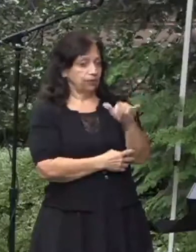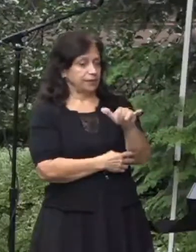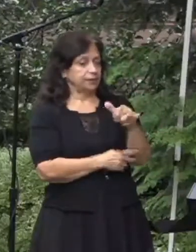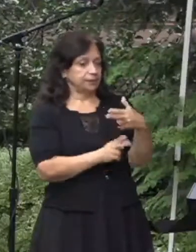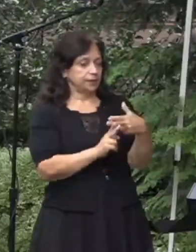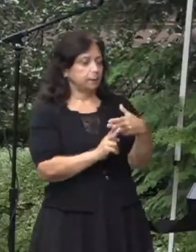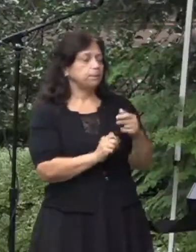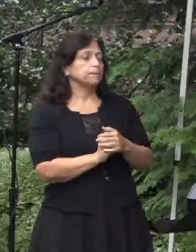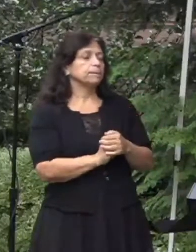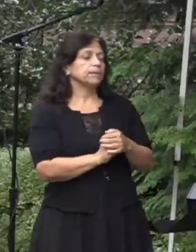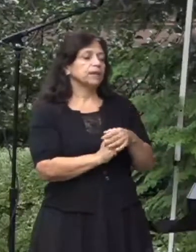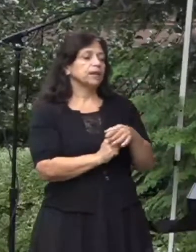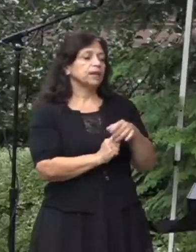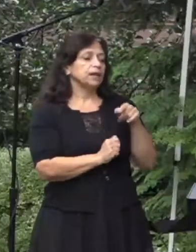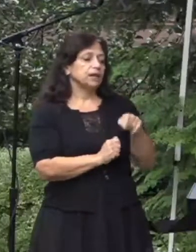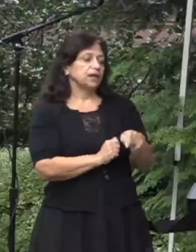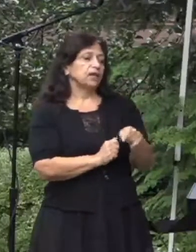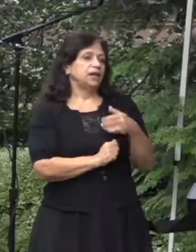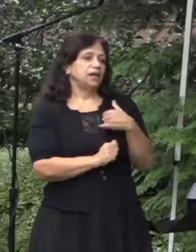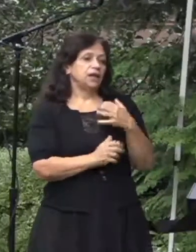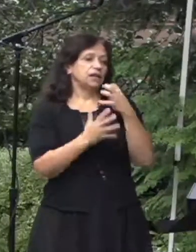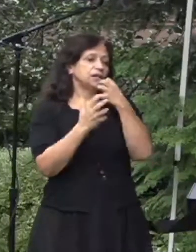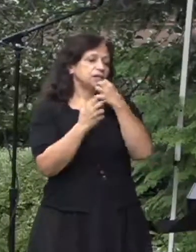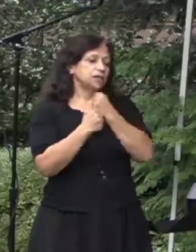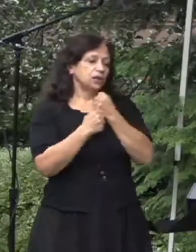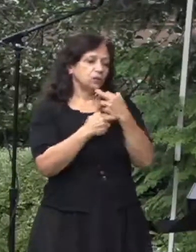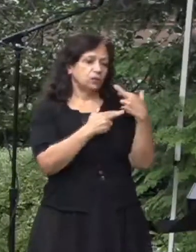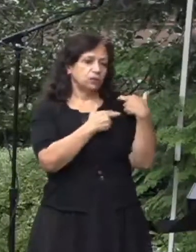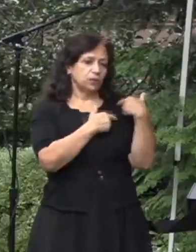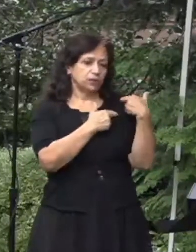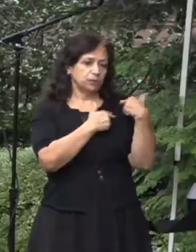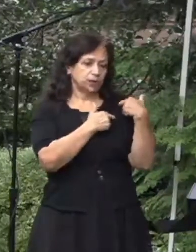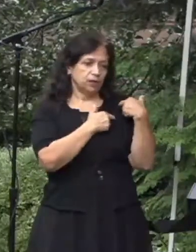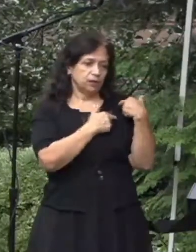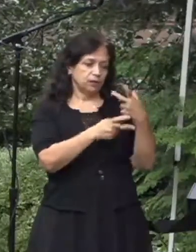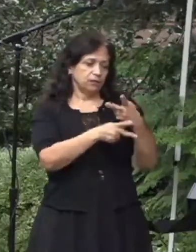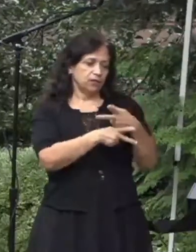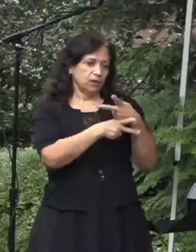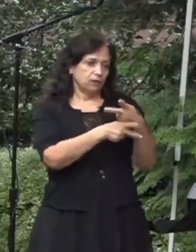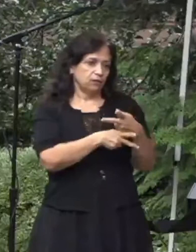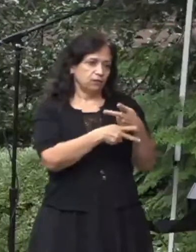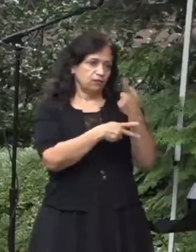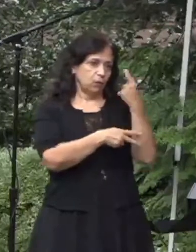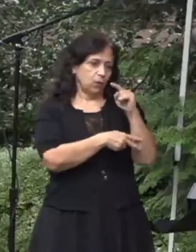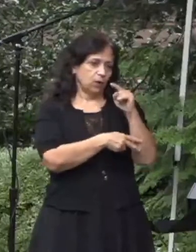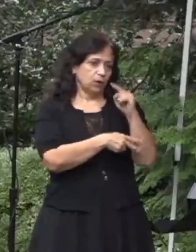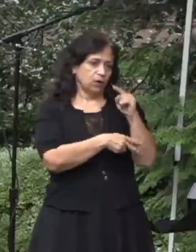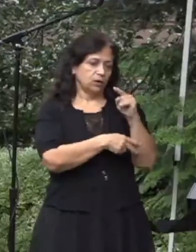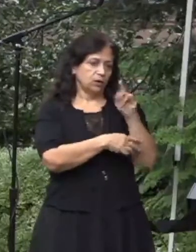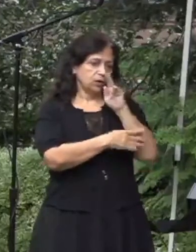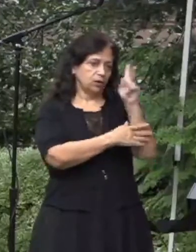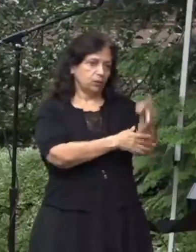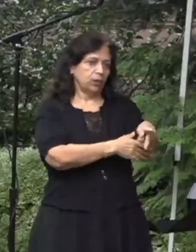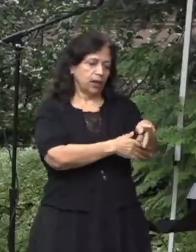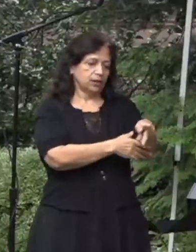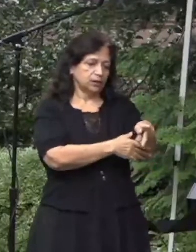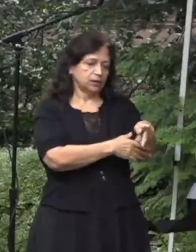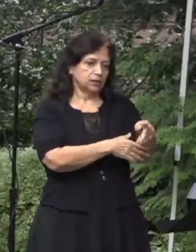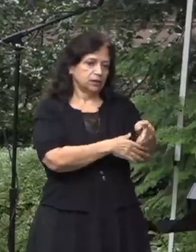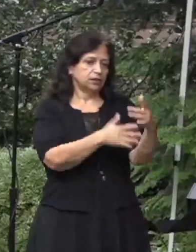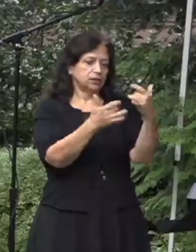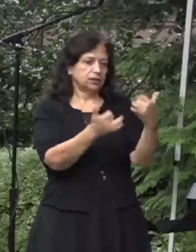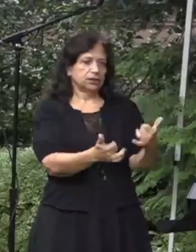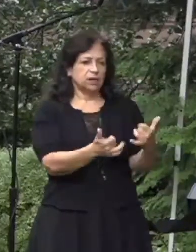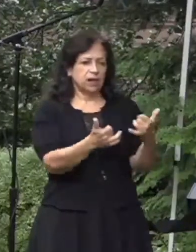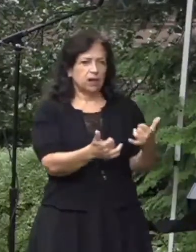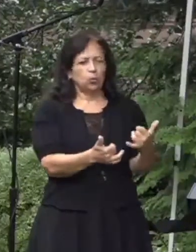the one who was given the almost sacred responsibility of caring for the elephant ear plant, now